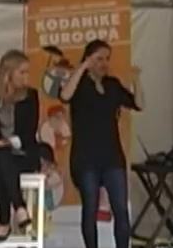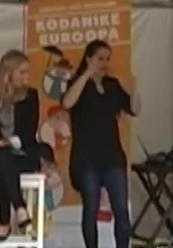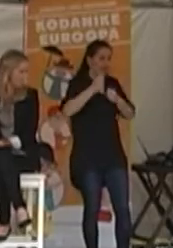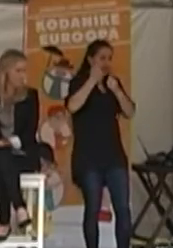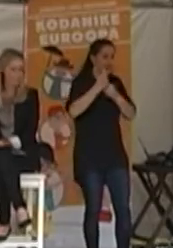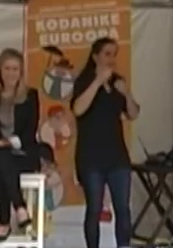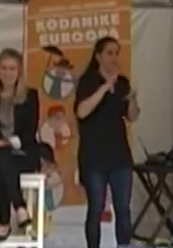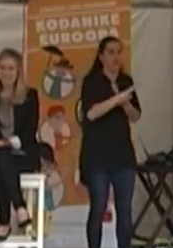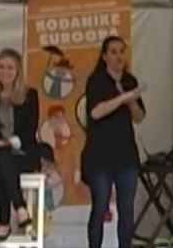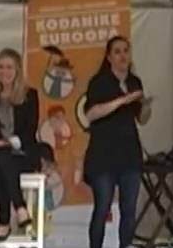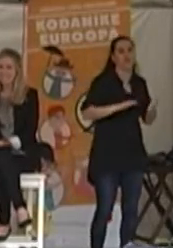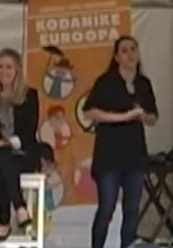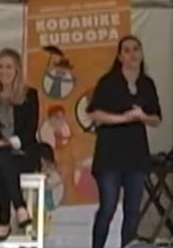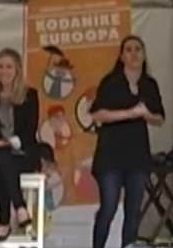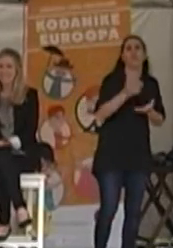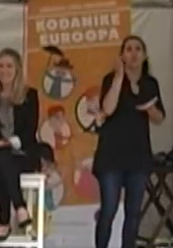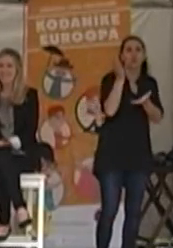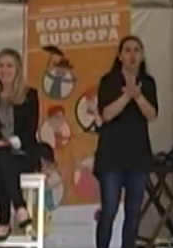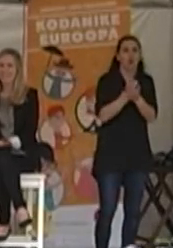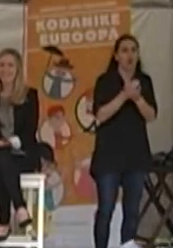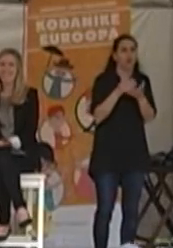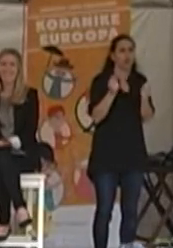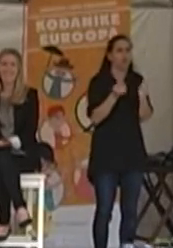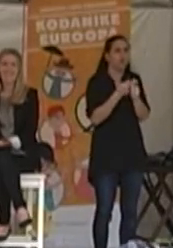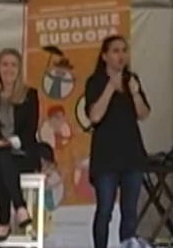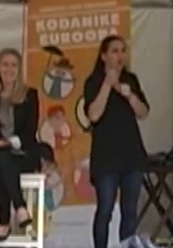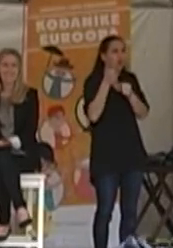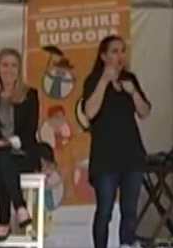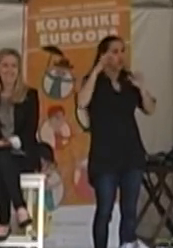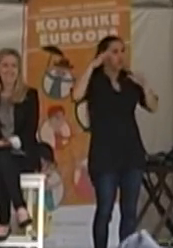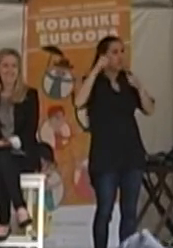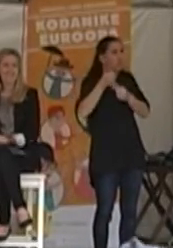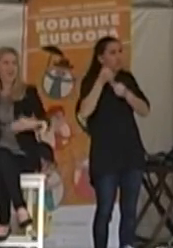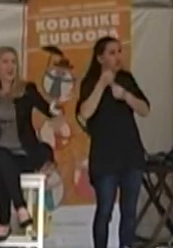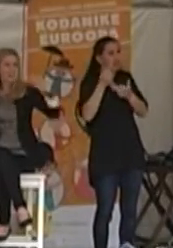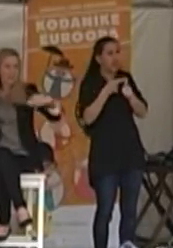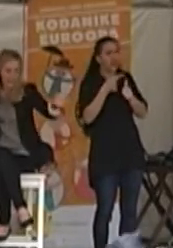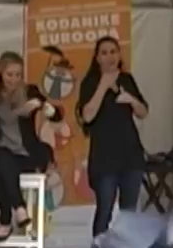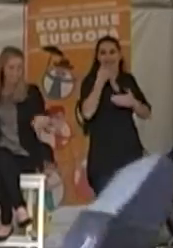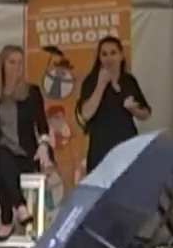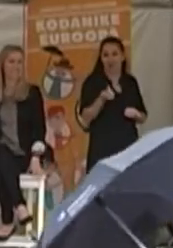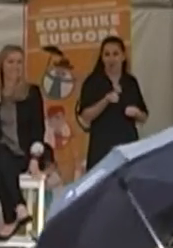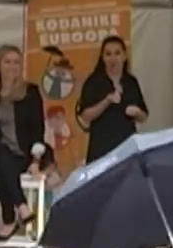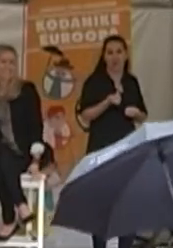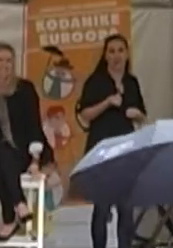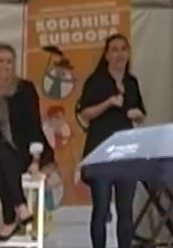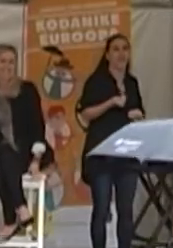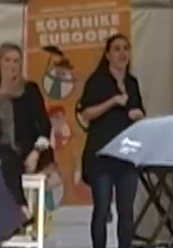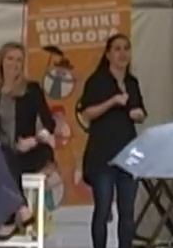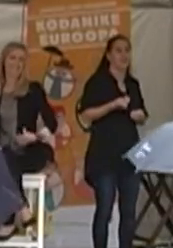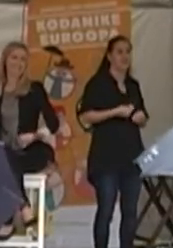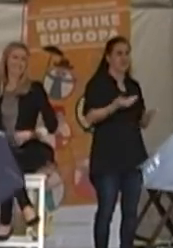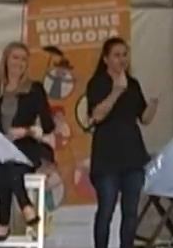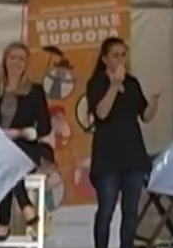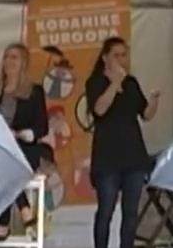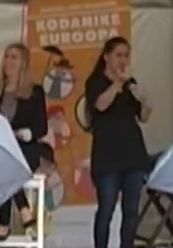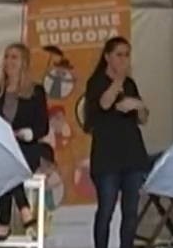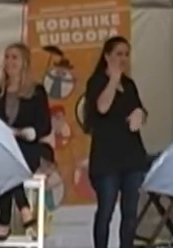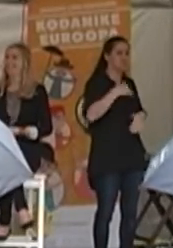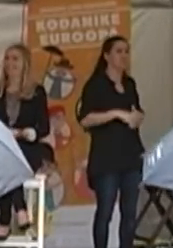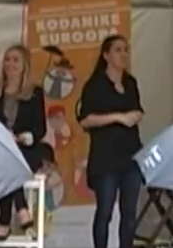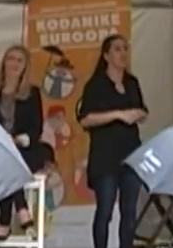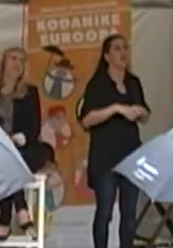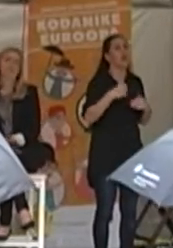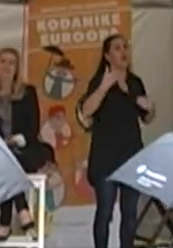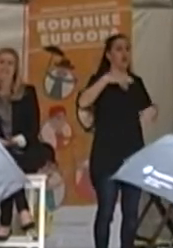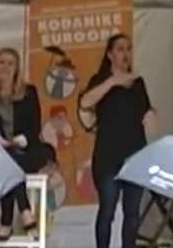Norden, do we have more umbrellas? No. Okay, huddle together, be strong. We are the sauna